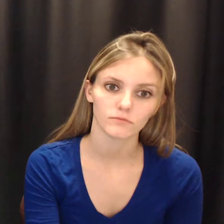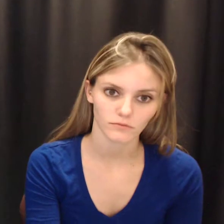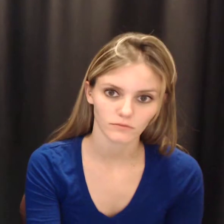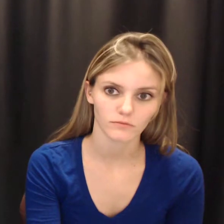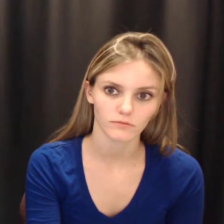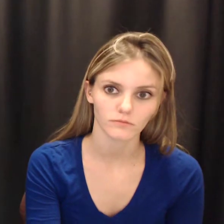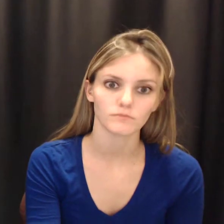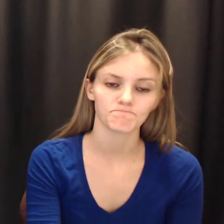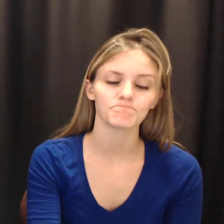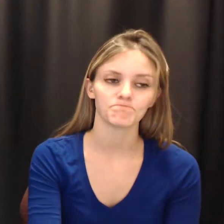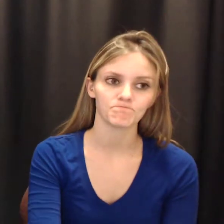Absolutely.